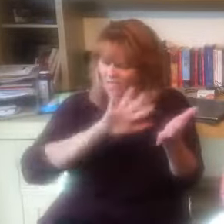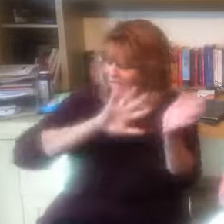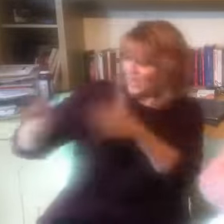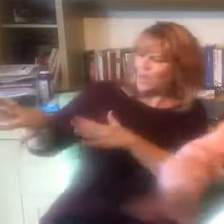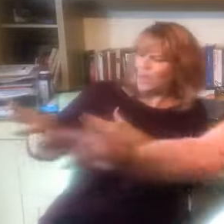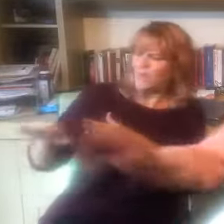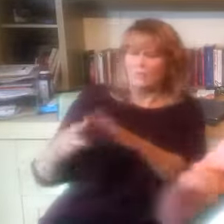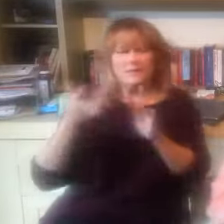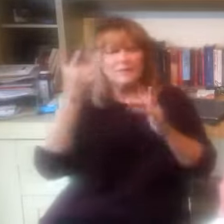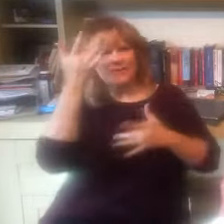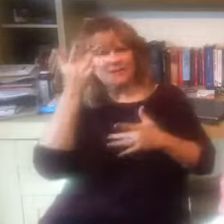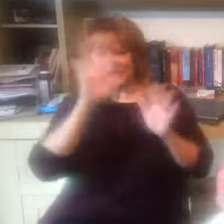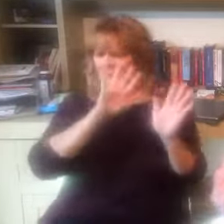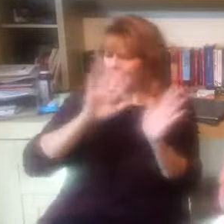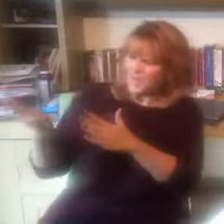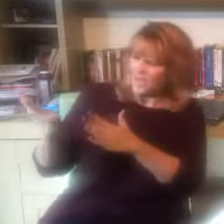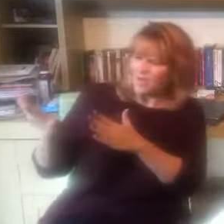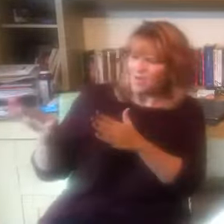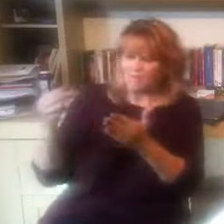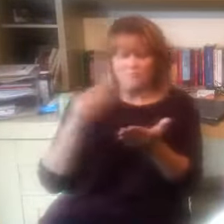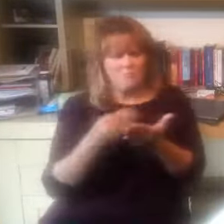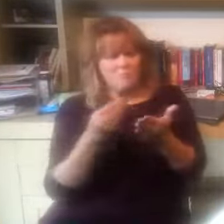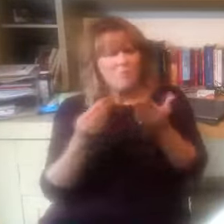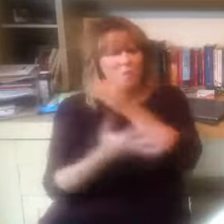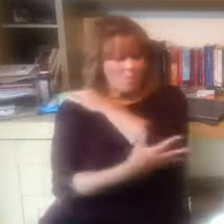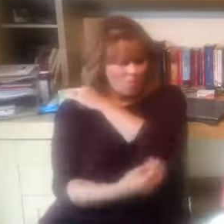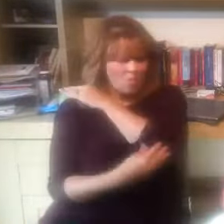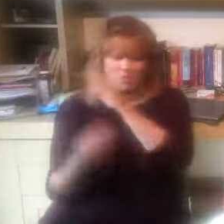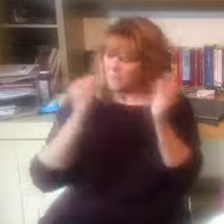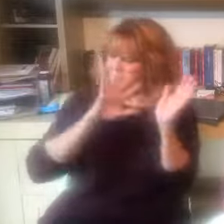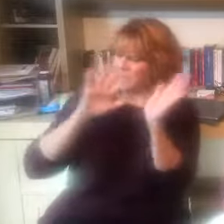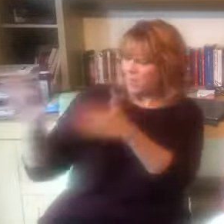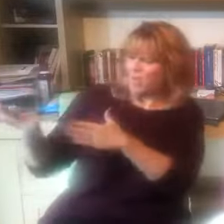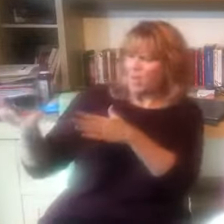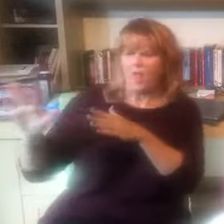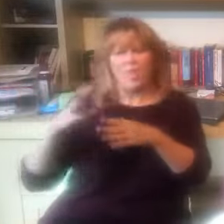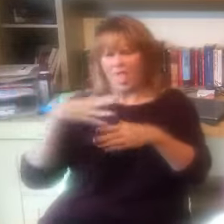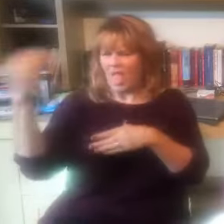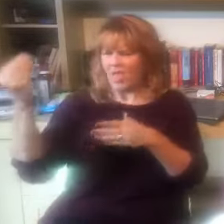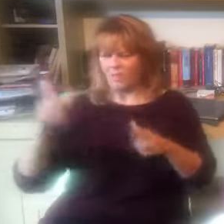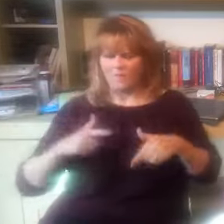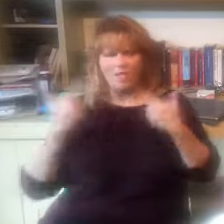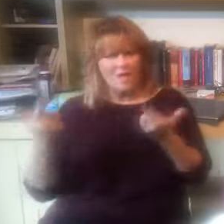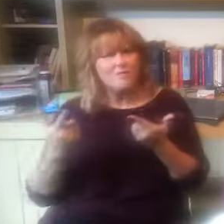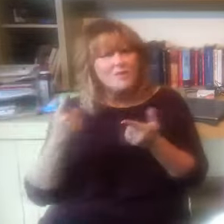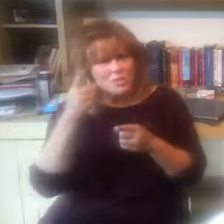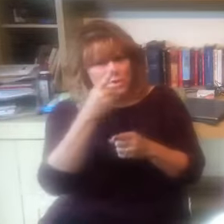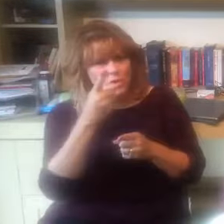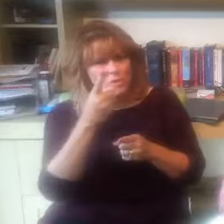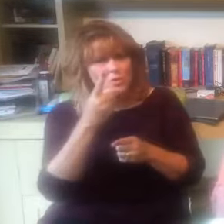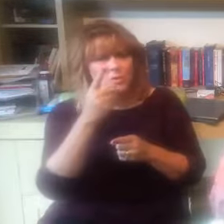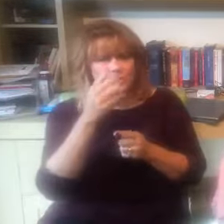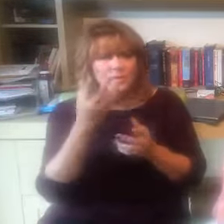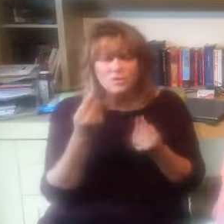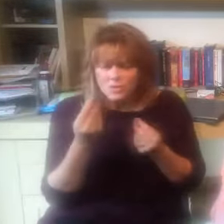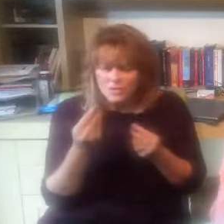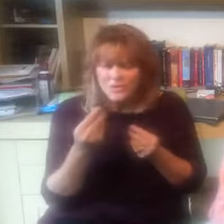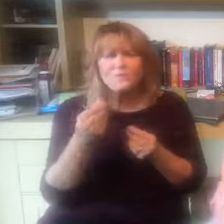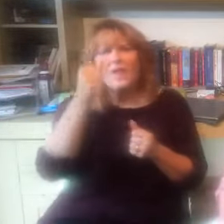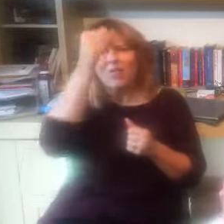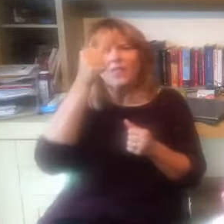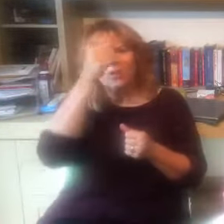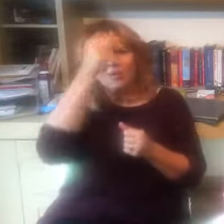me. Sickness, be gone. Poverty, get out of my life. You can do that through the anointing